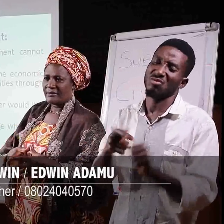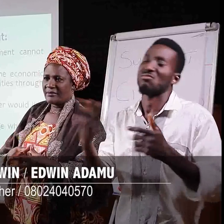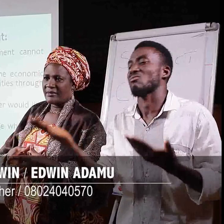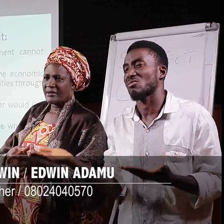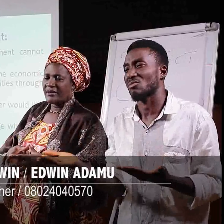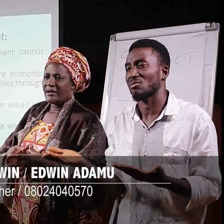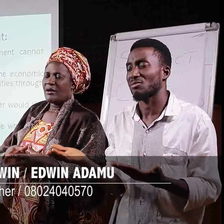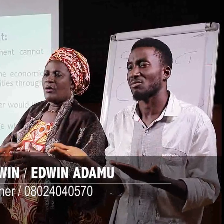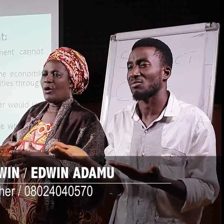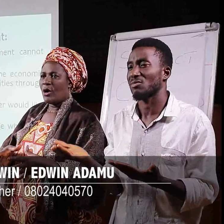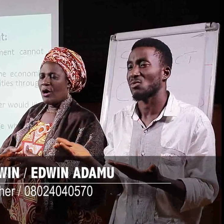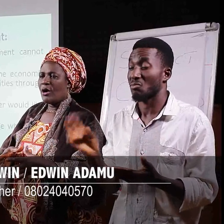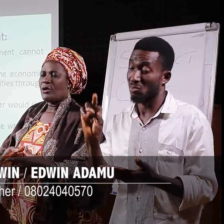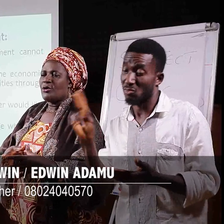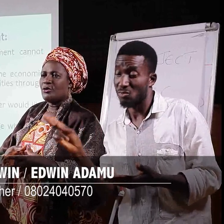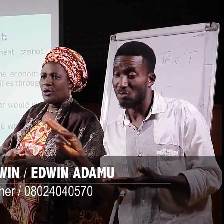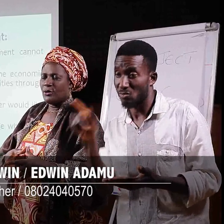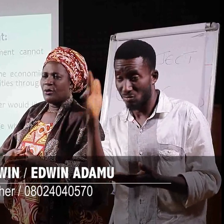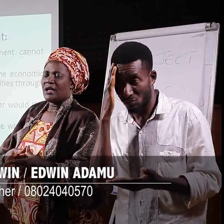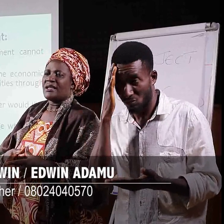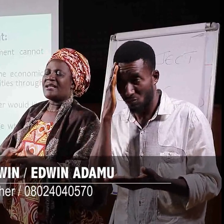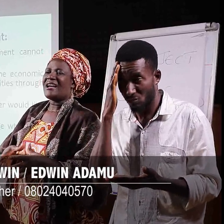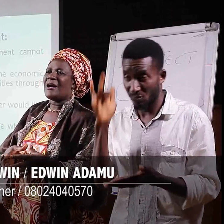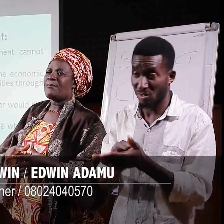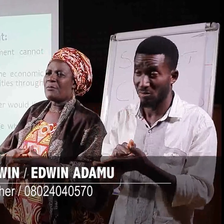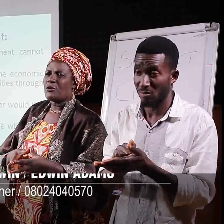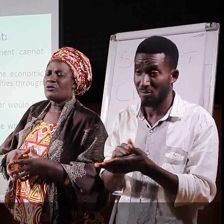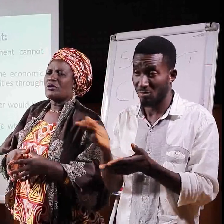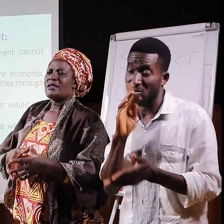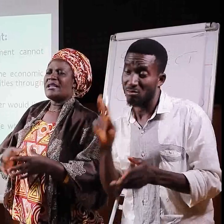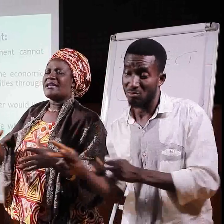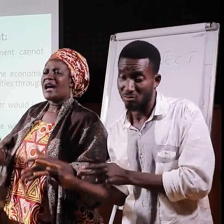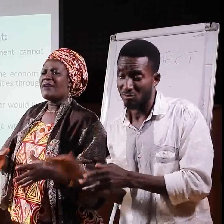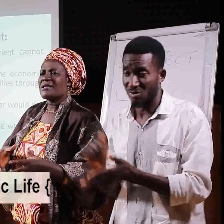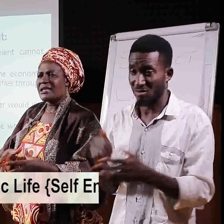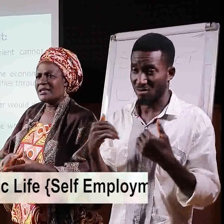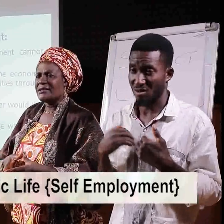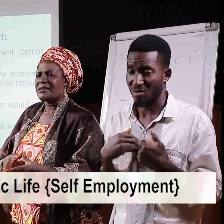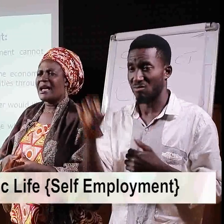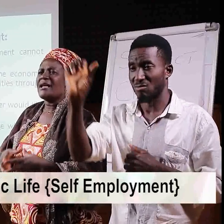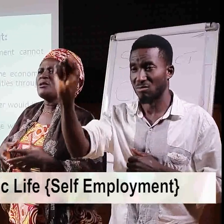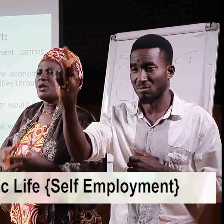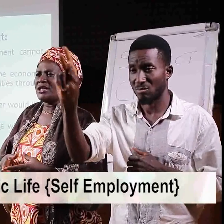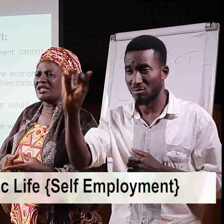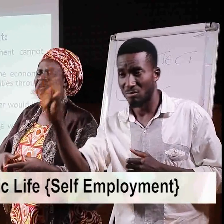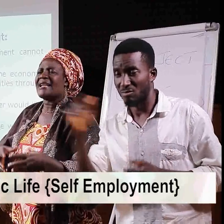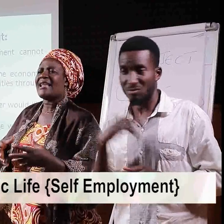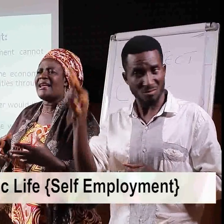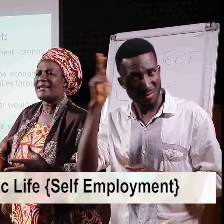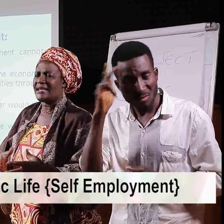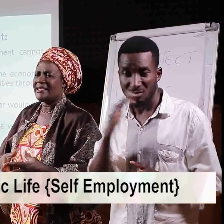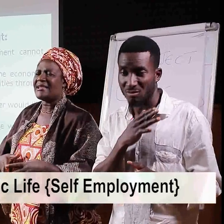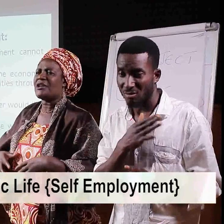everywhere. Or you know that there are people that have skills and knowledge, that